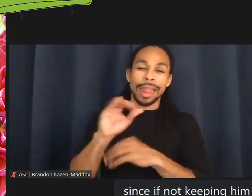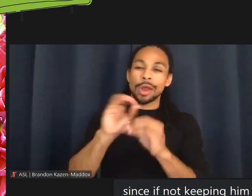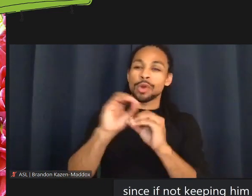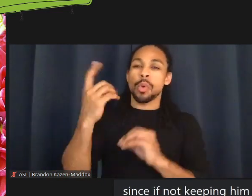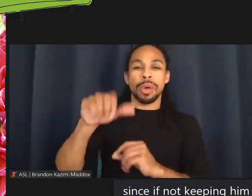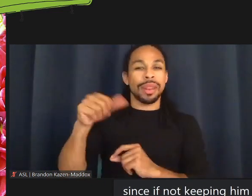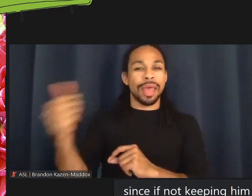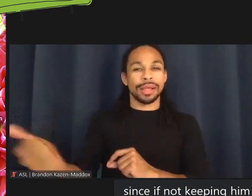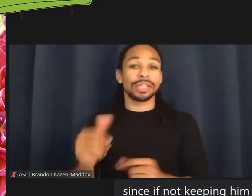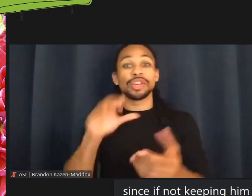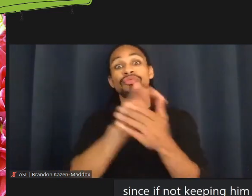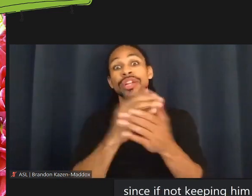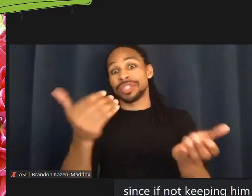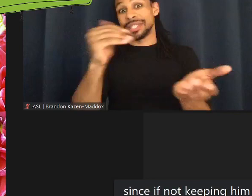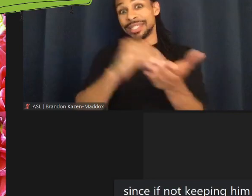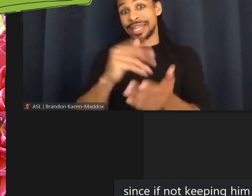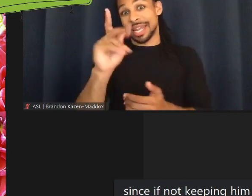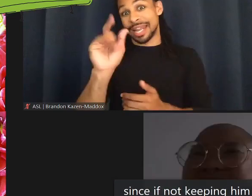congratulations again, Kay.